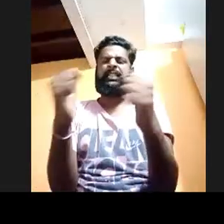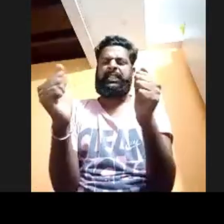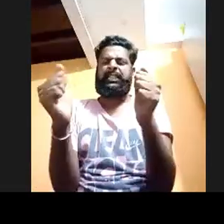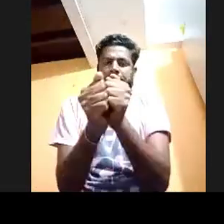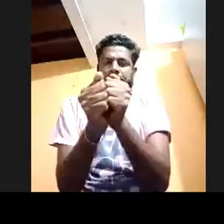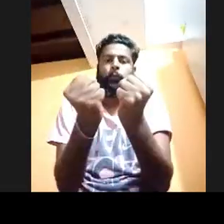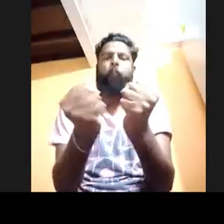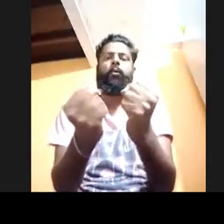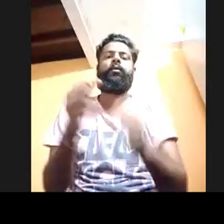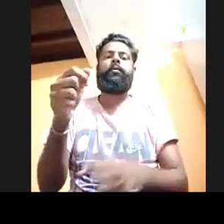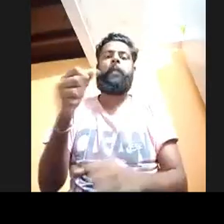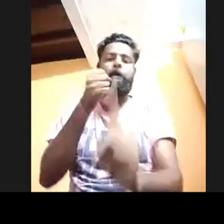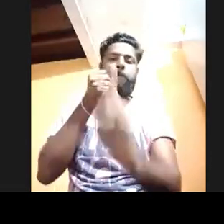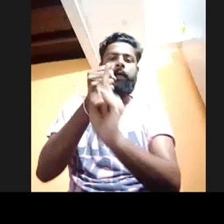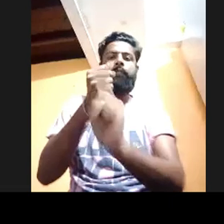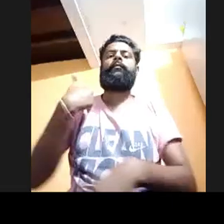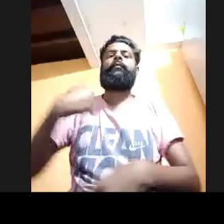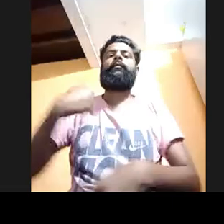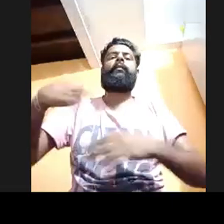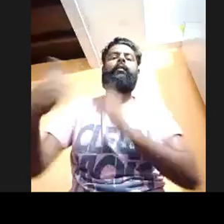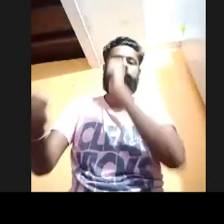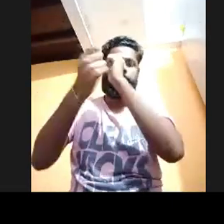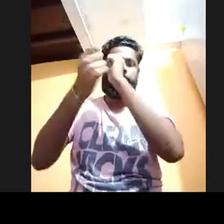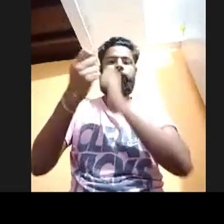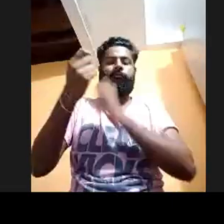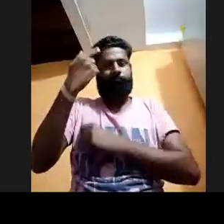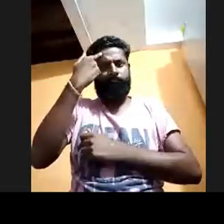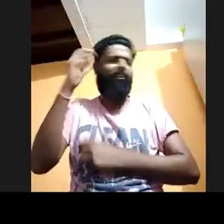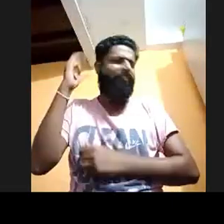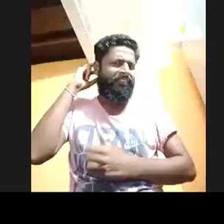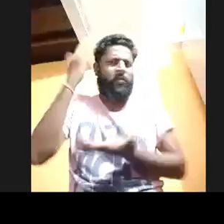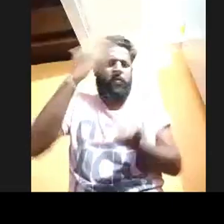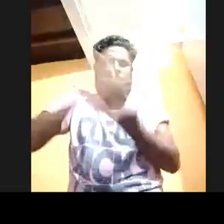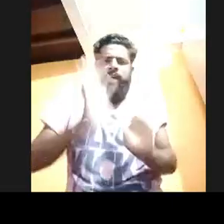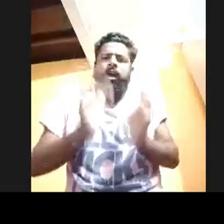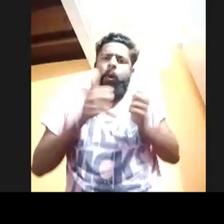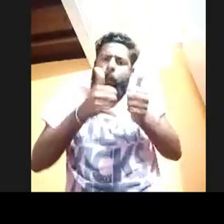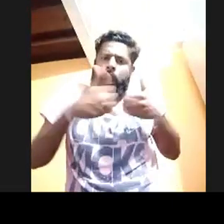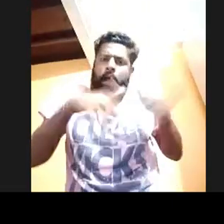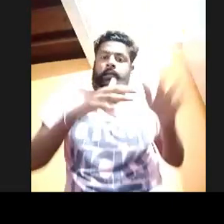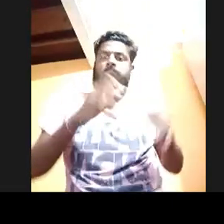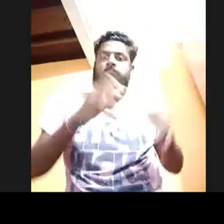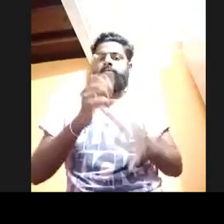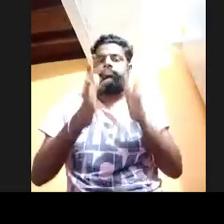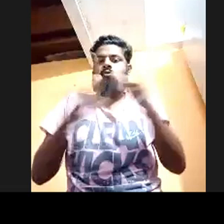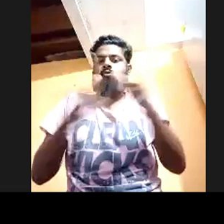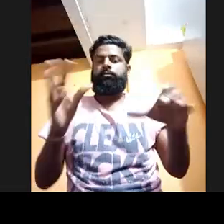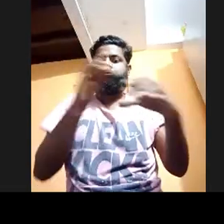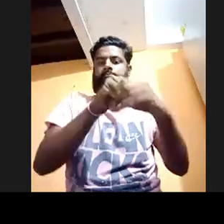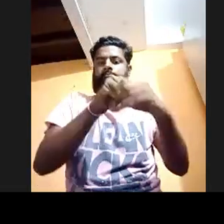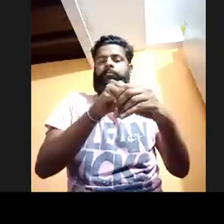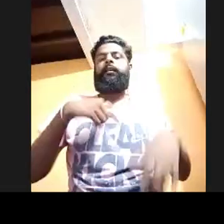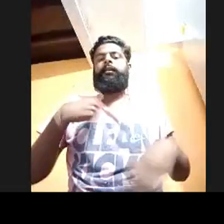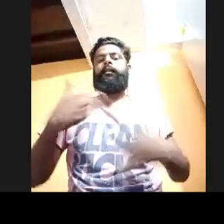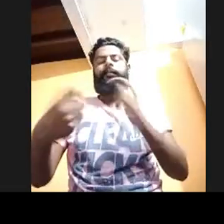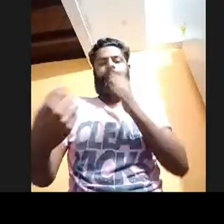always introduce the language idea as well. Strong language impact is something that we definitely need. We're not stopping implants; it's